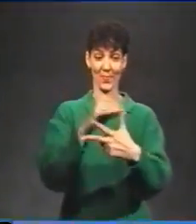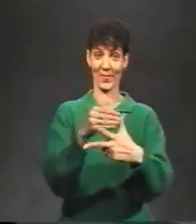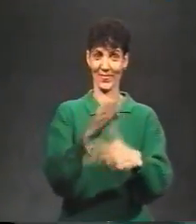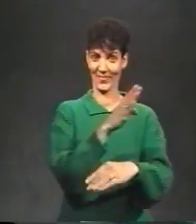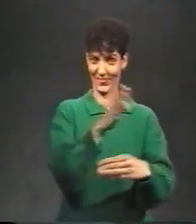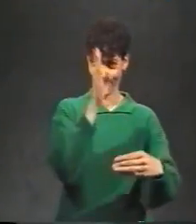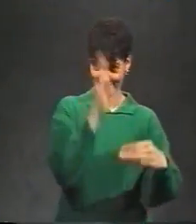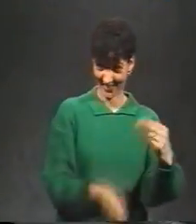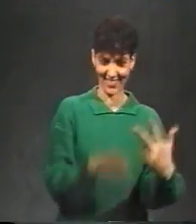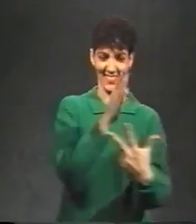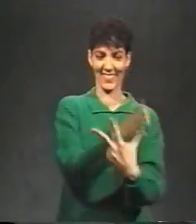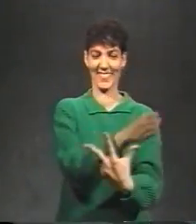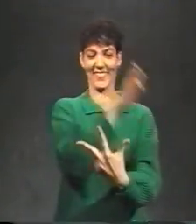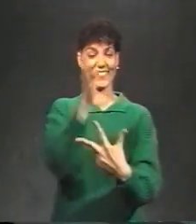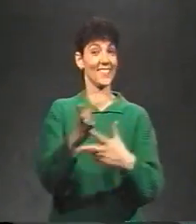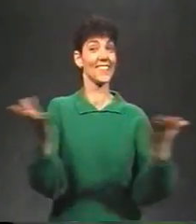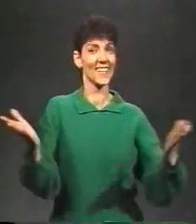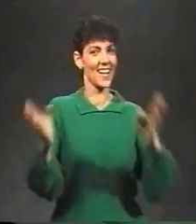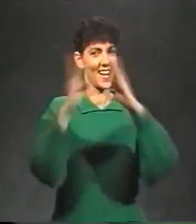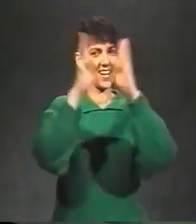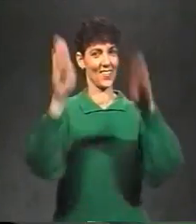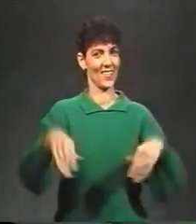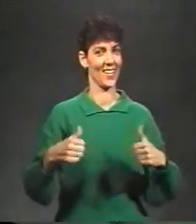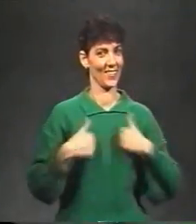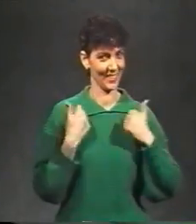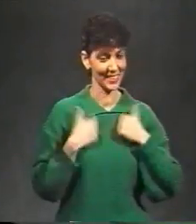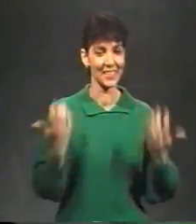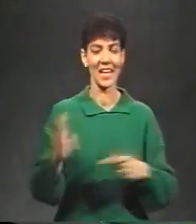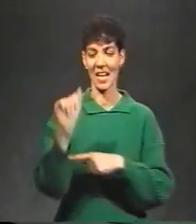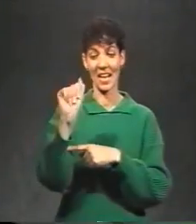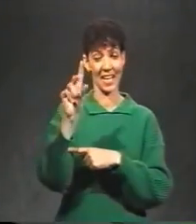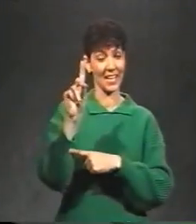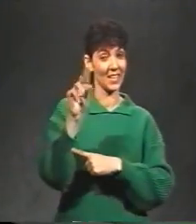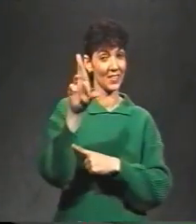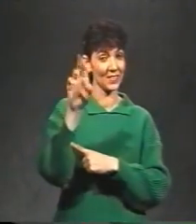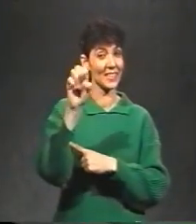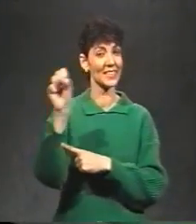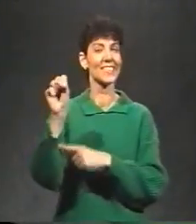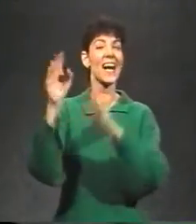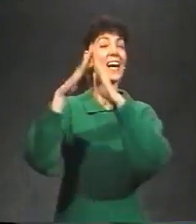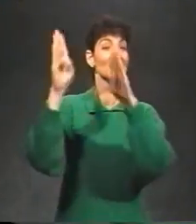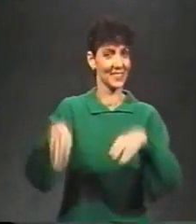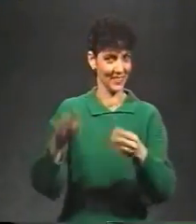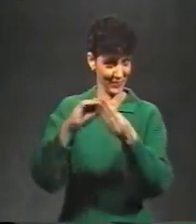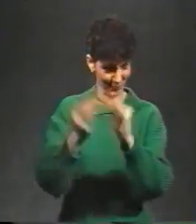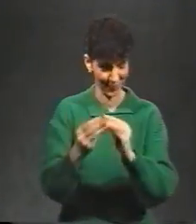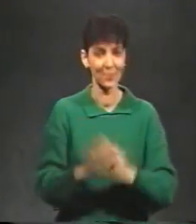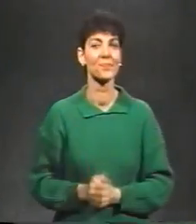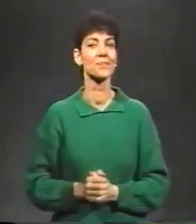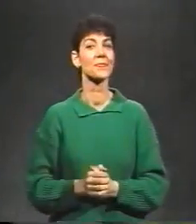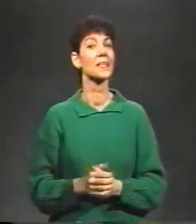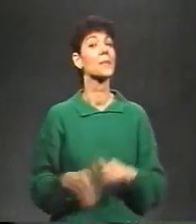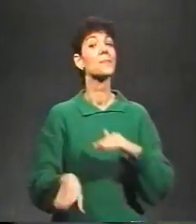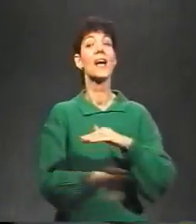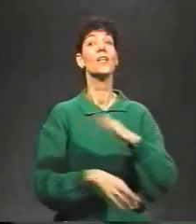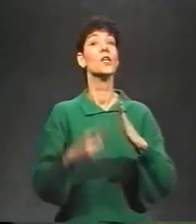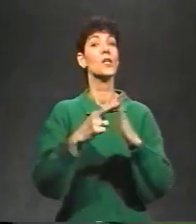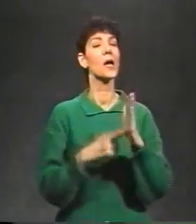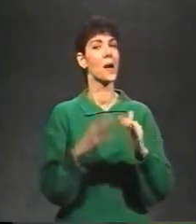The second section deals with house numbers for an address. The pattern is similar to phone numbers.